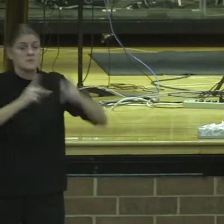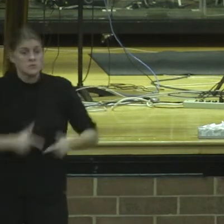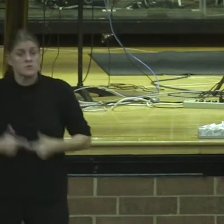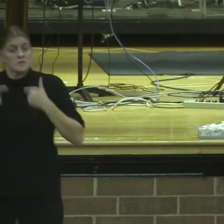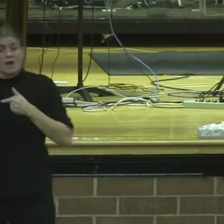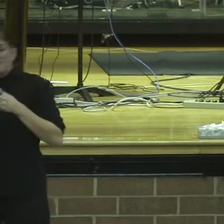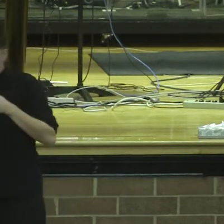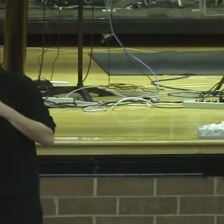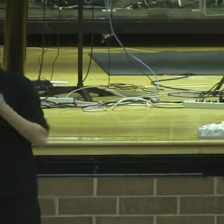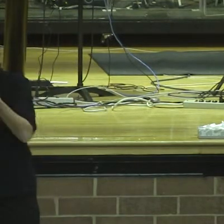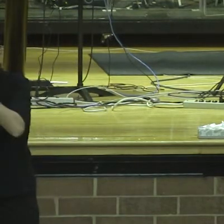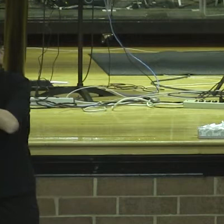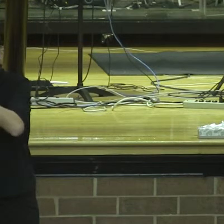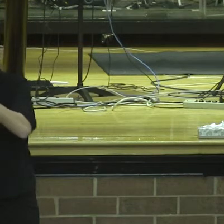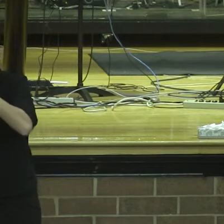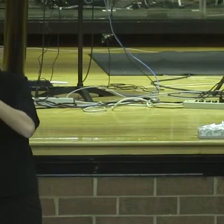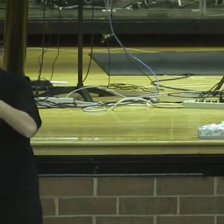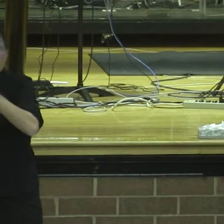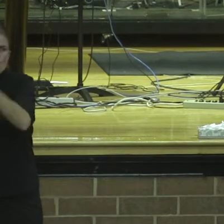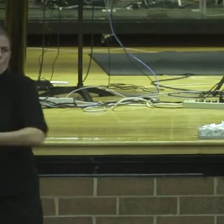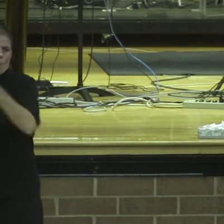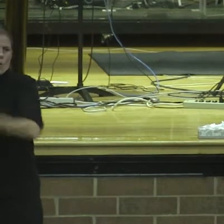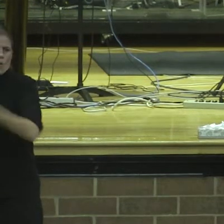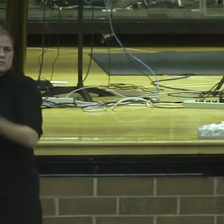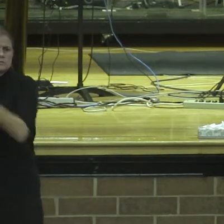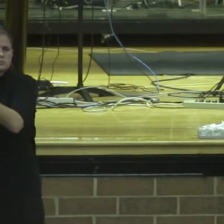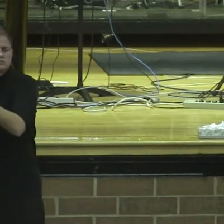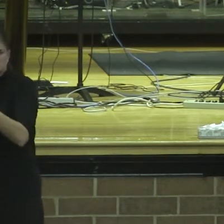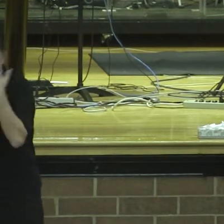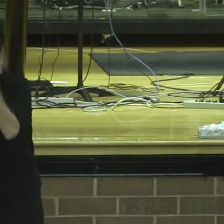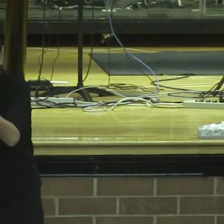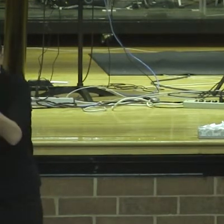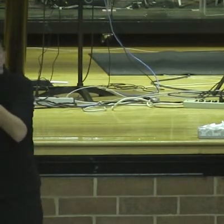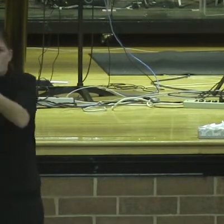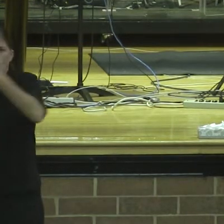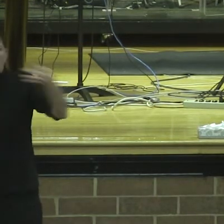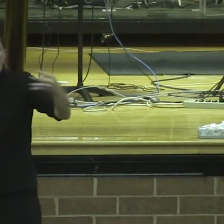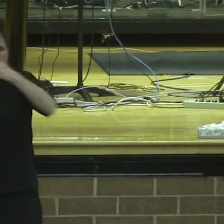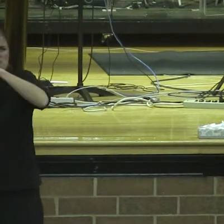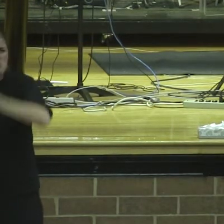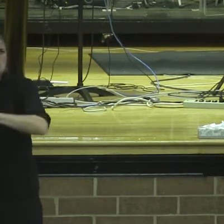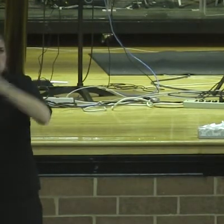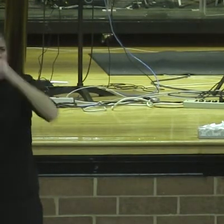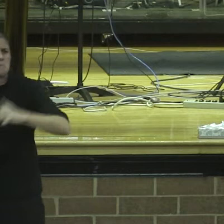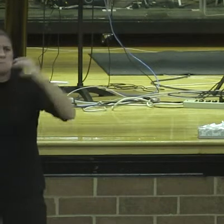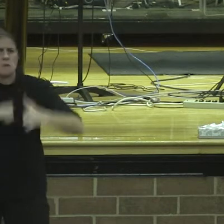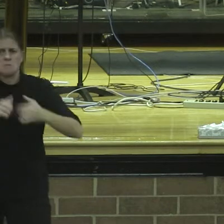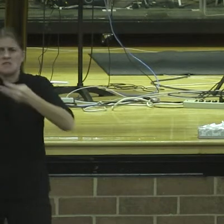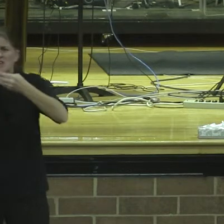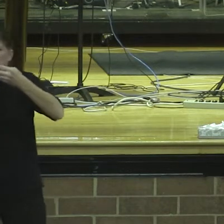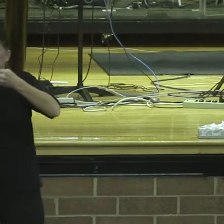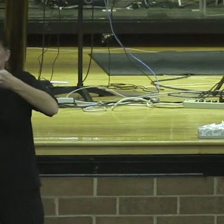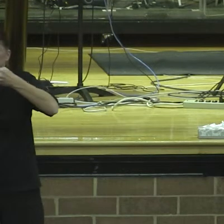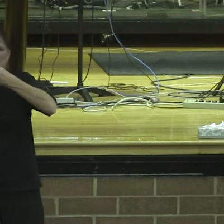in the province who escaped captivity are in great trouble and shame. The wall of Jerusalem is broken down, and the gates have been destroyed